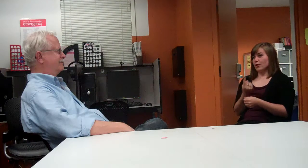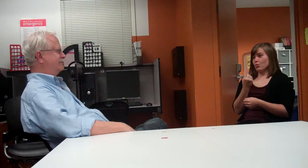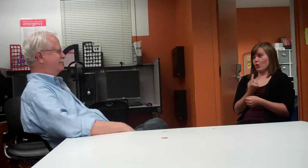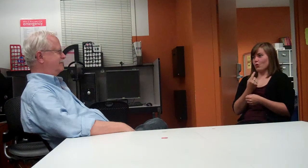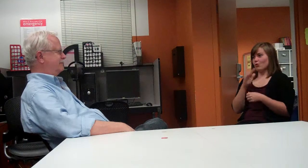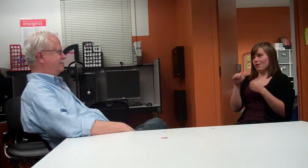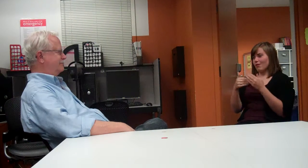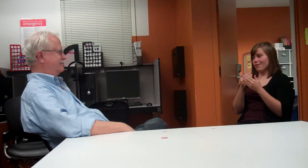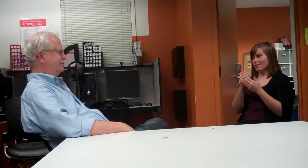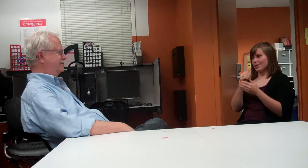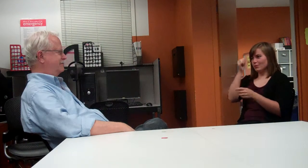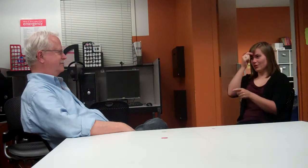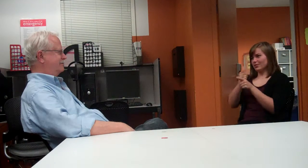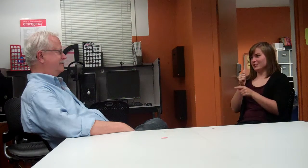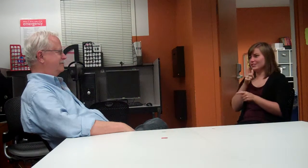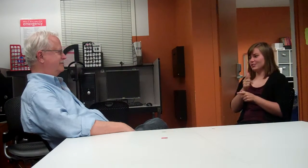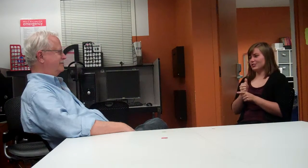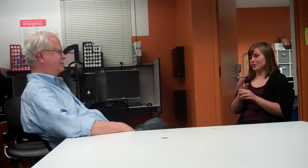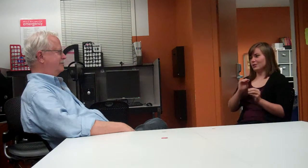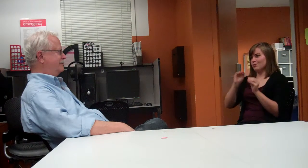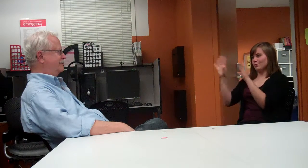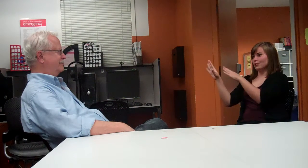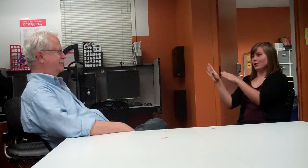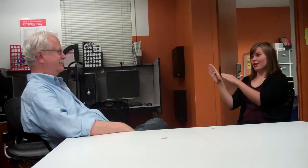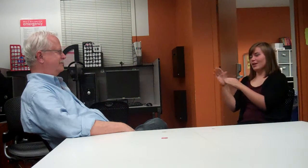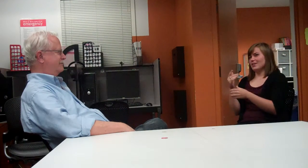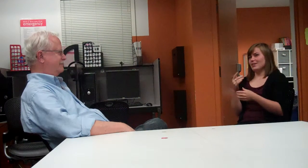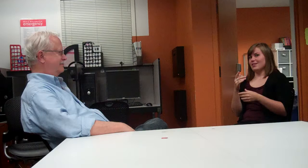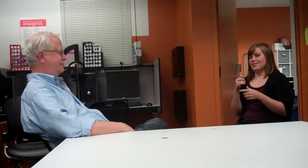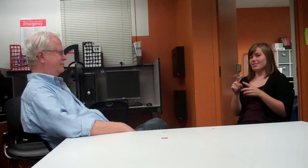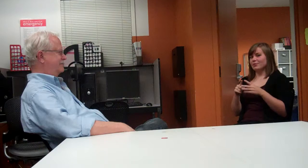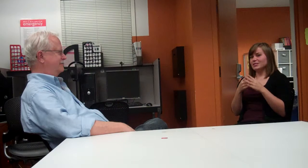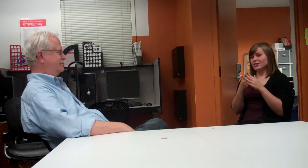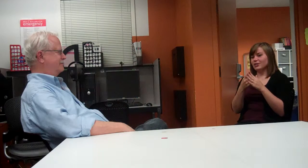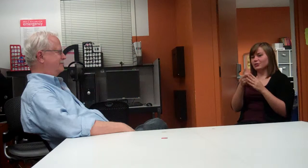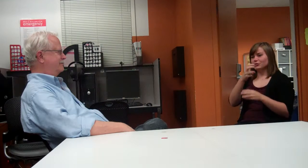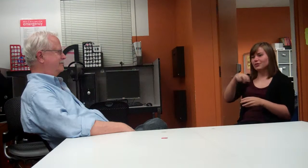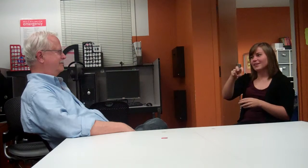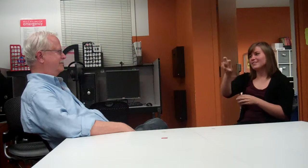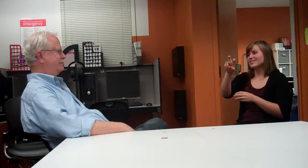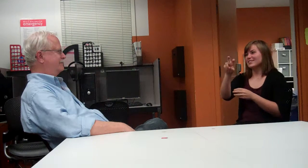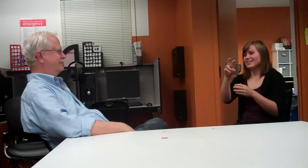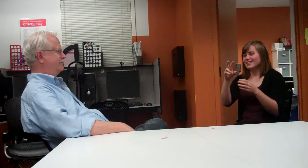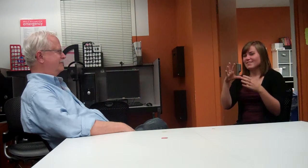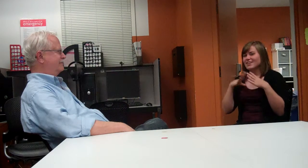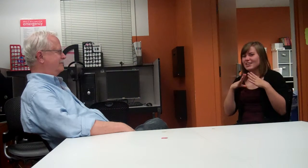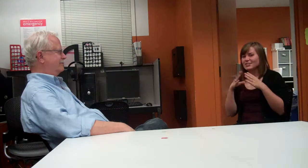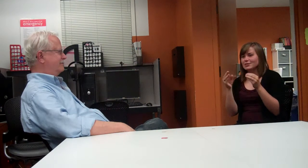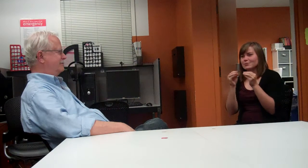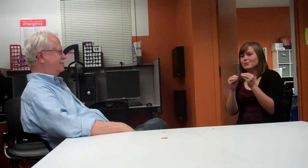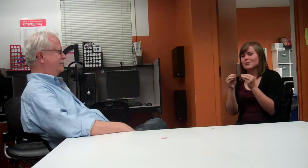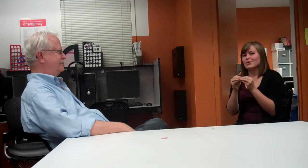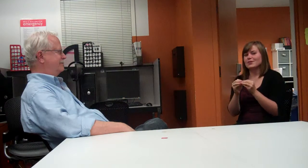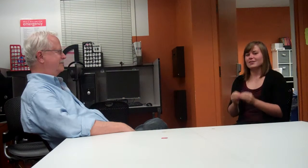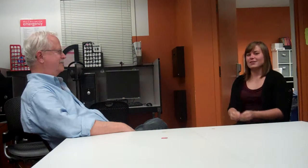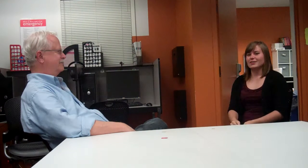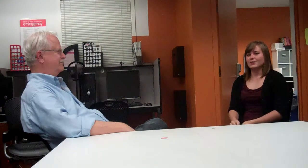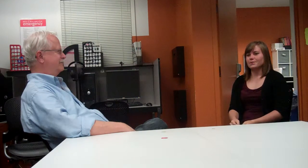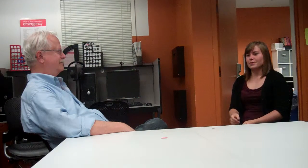had moved out. And then we started going on more trips often, and we would take more, instead of driving places, we would